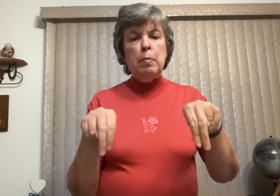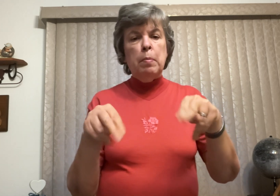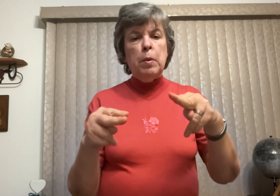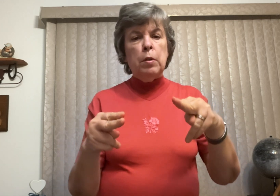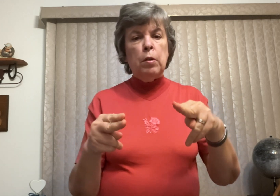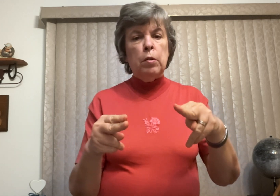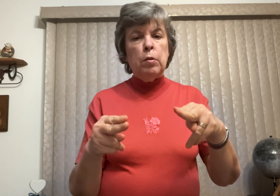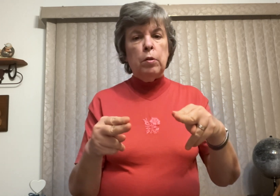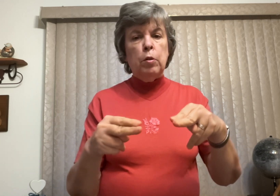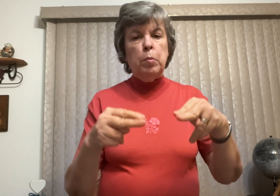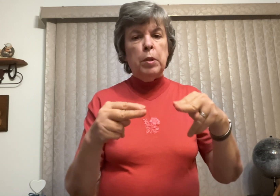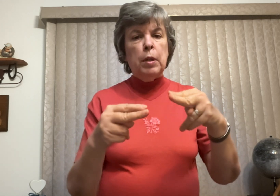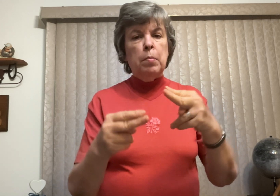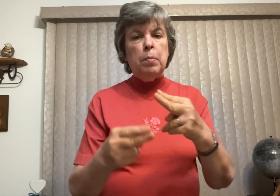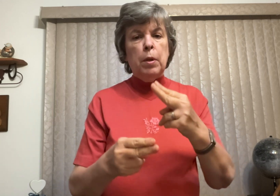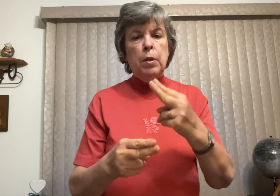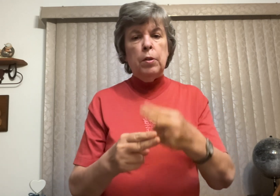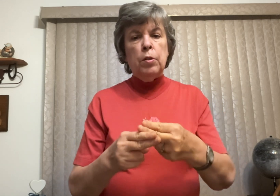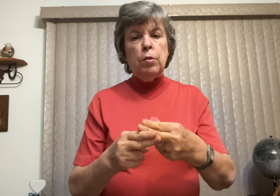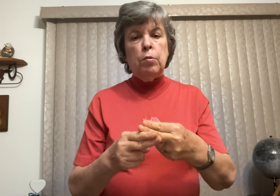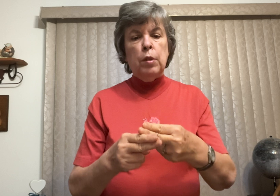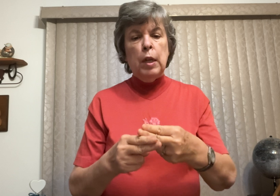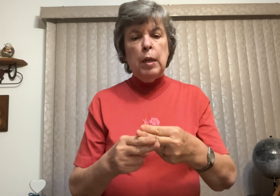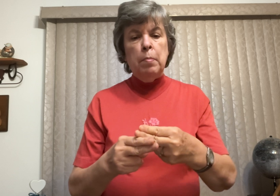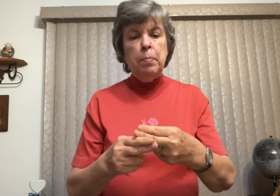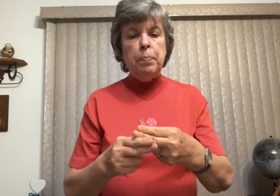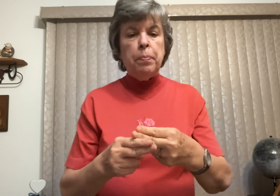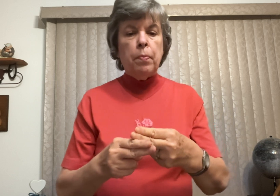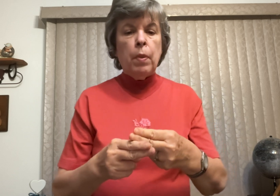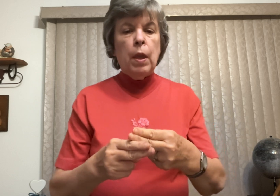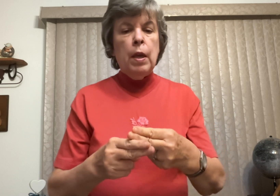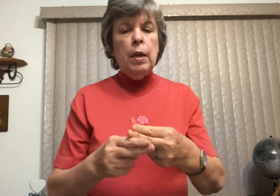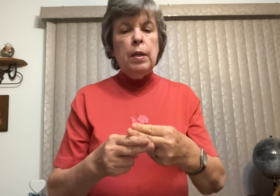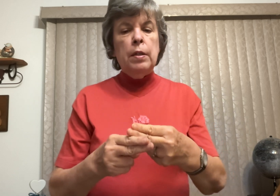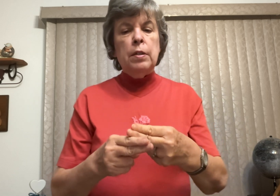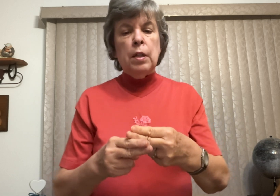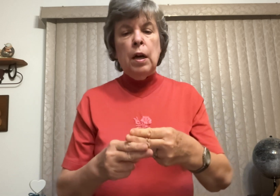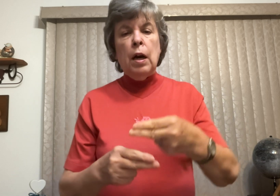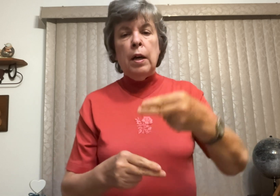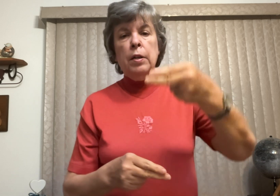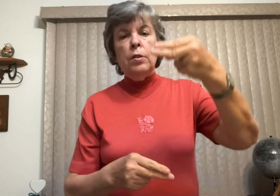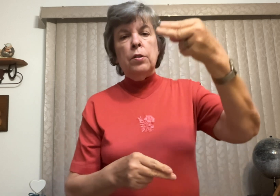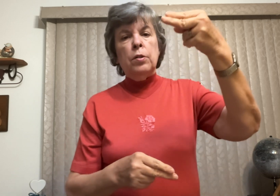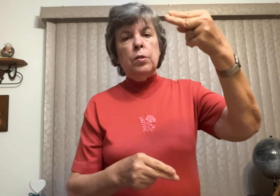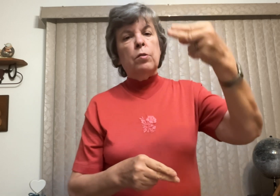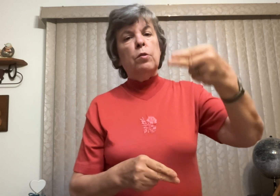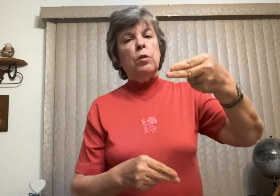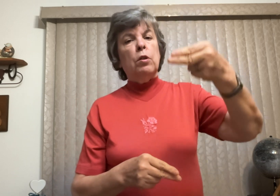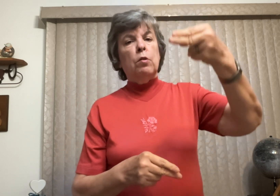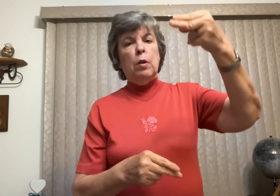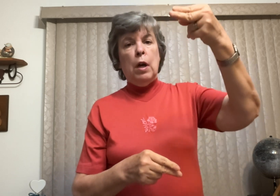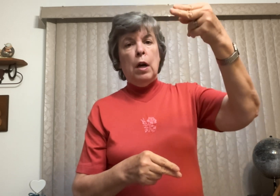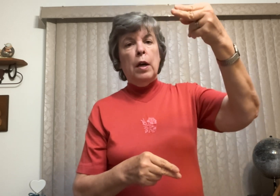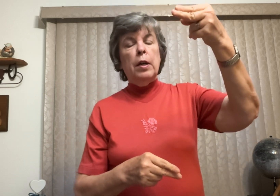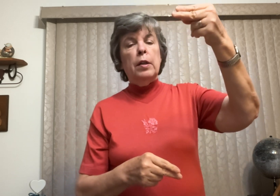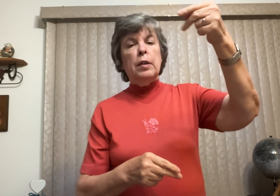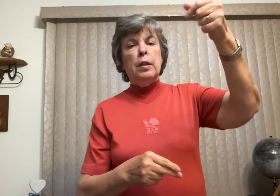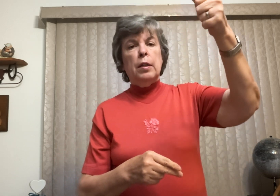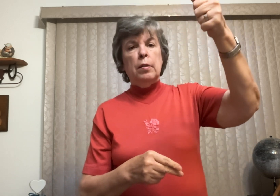that are opened up. So name is the highest. So you can go high and then